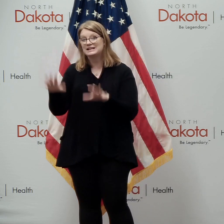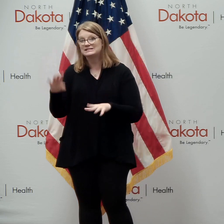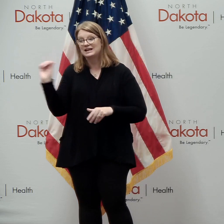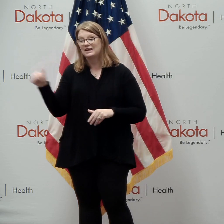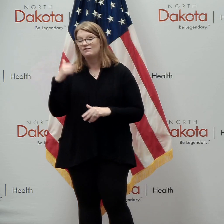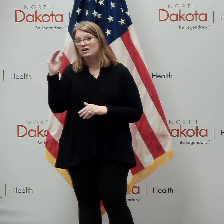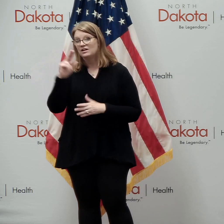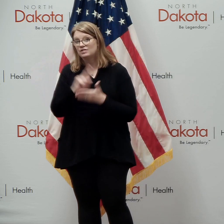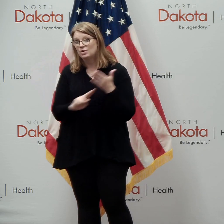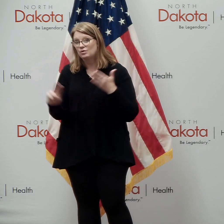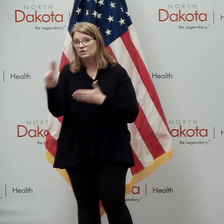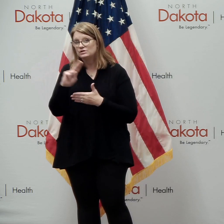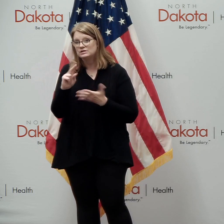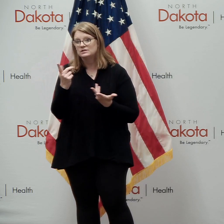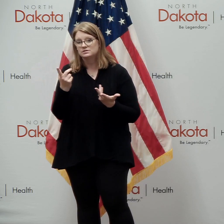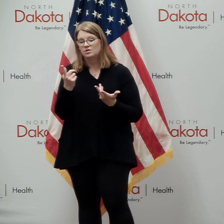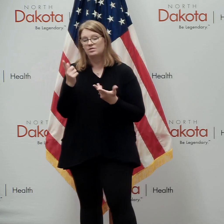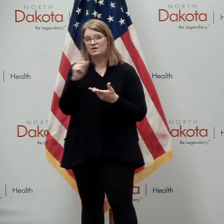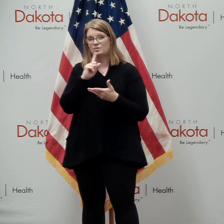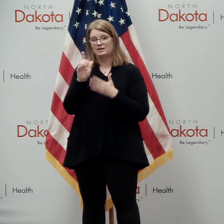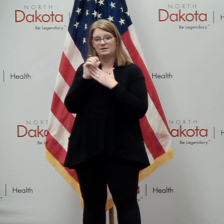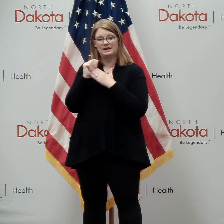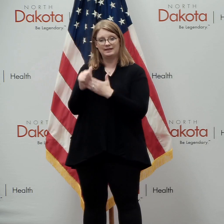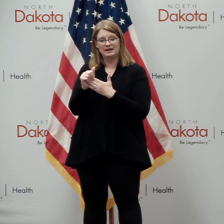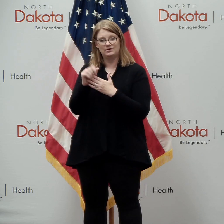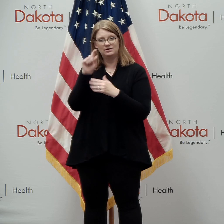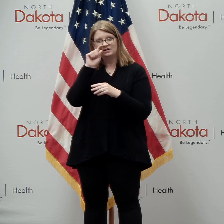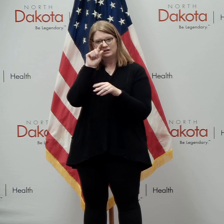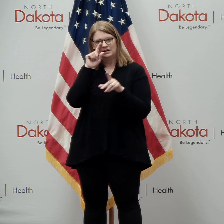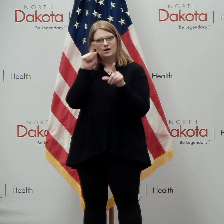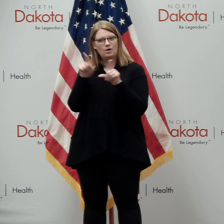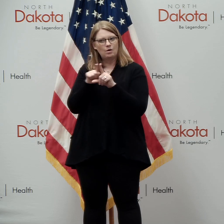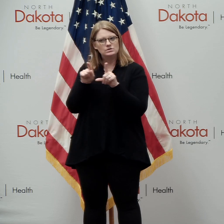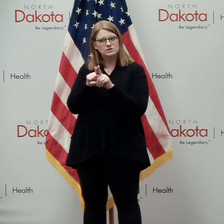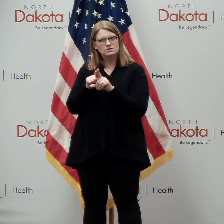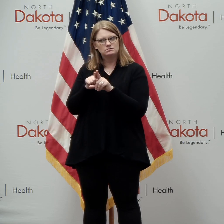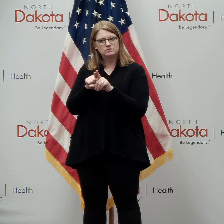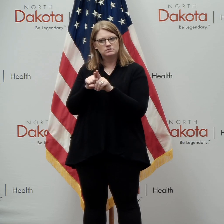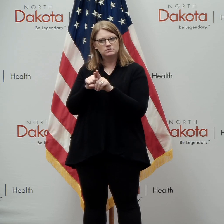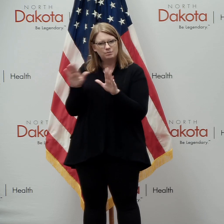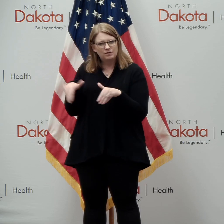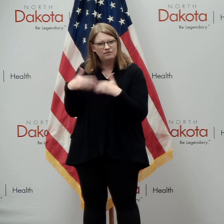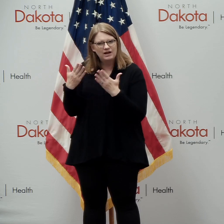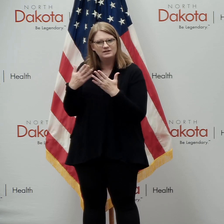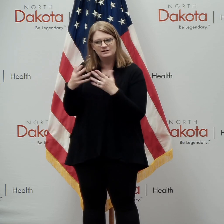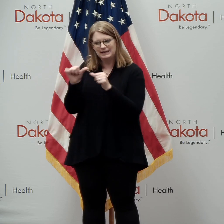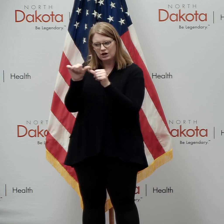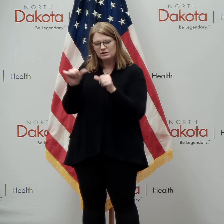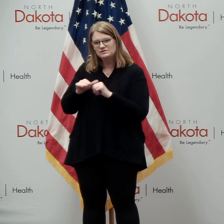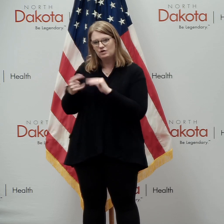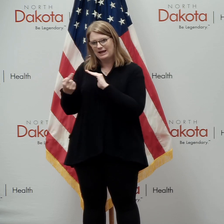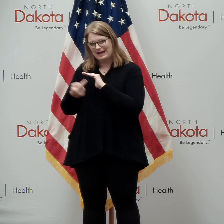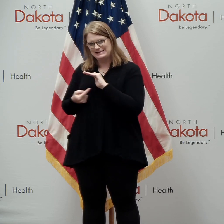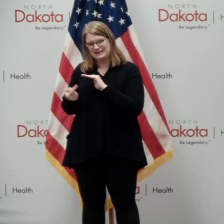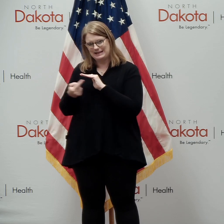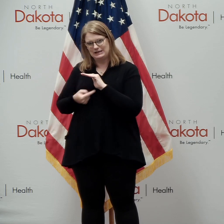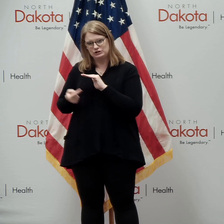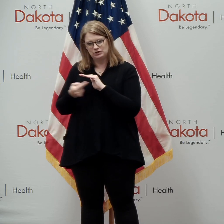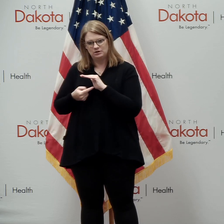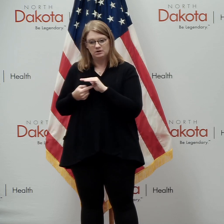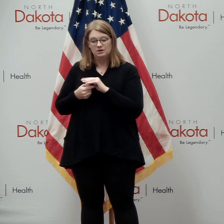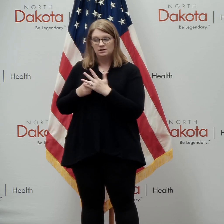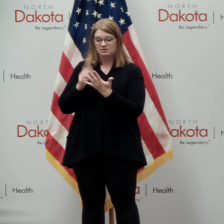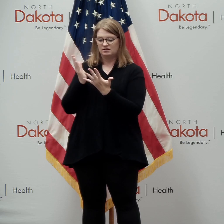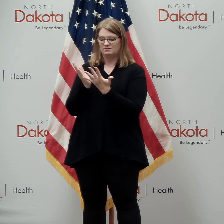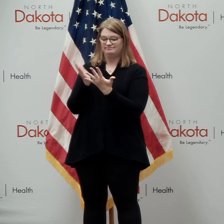of our universities. So they've been a leader in that regard, and they've also very proactive on providing spaces for isolation. So we did raise the